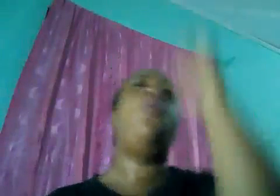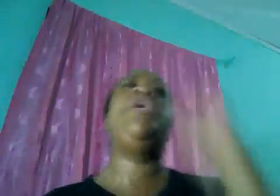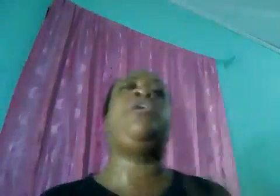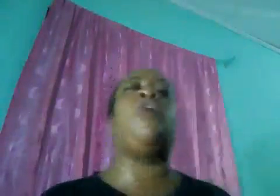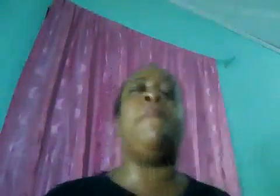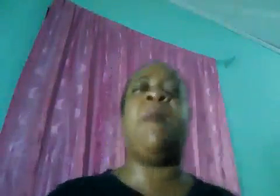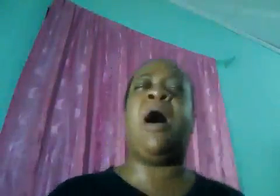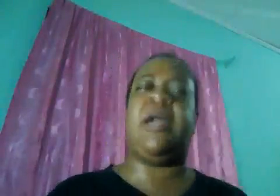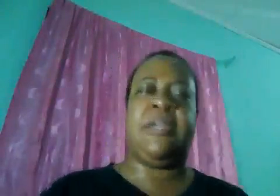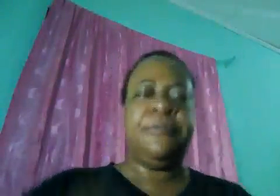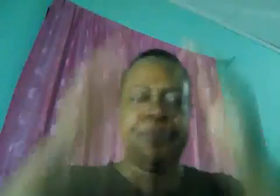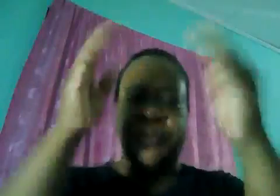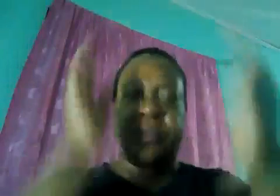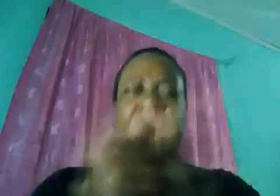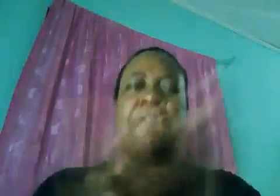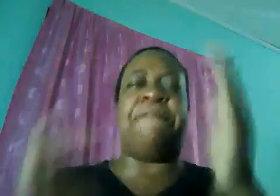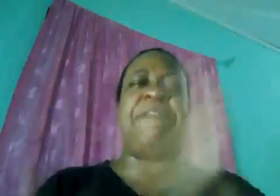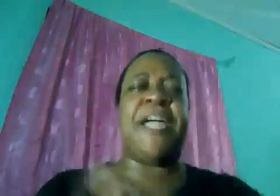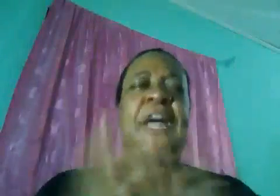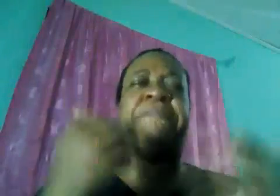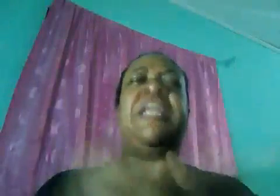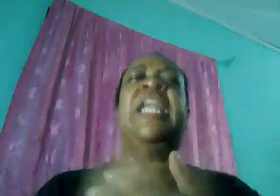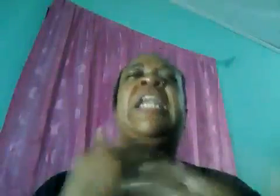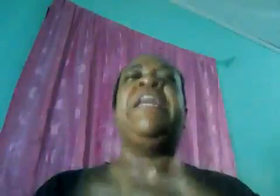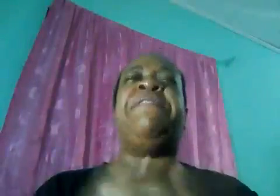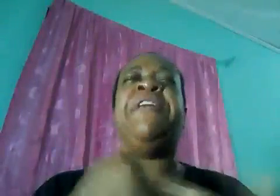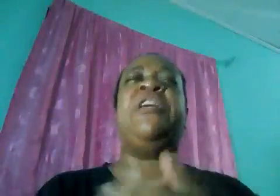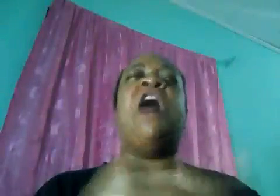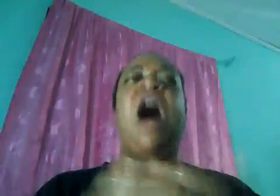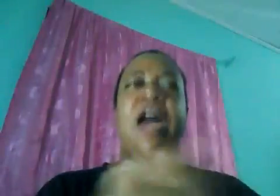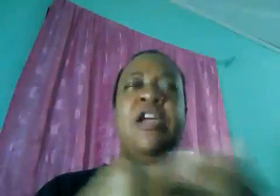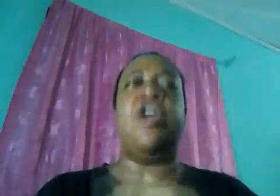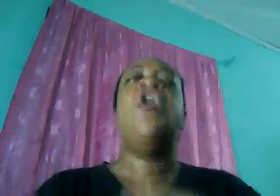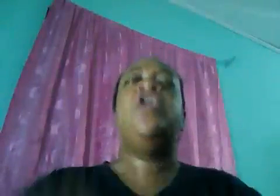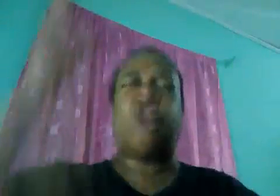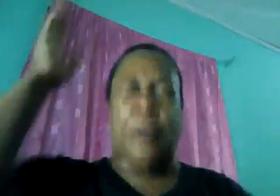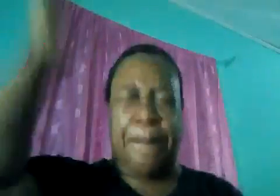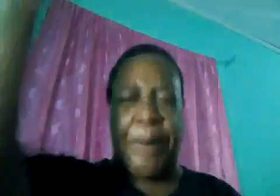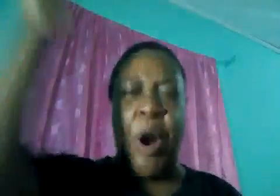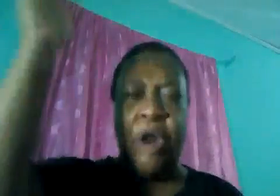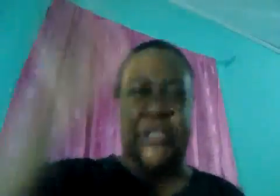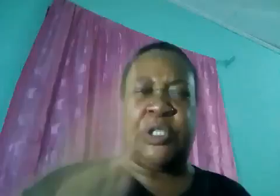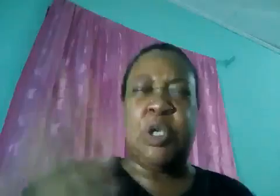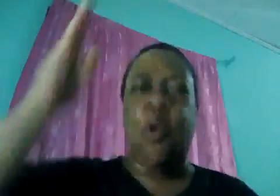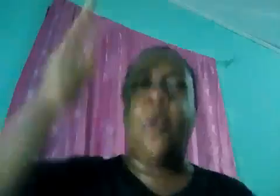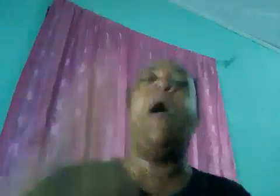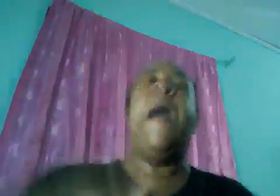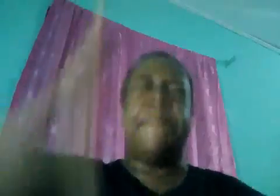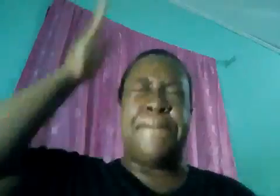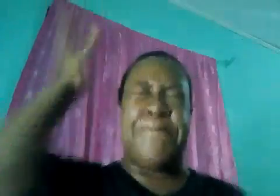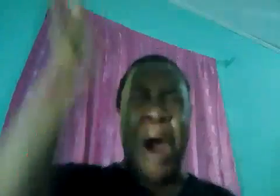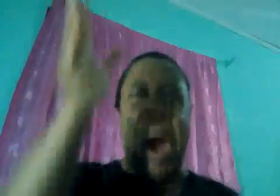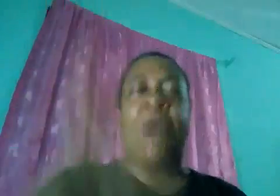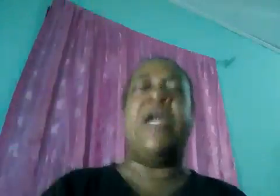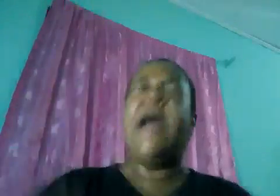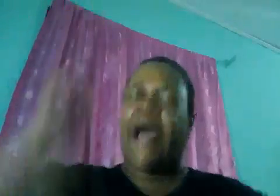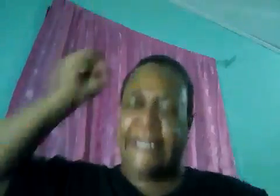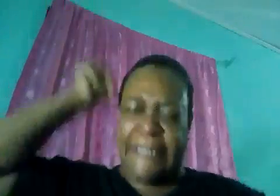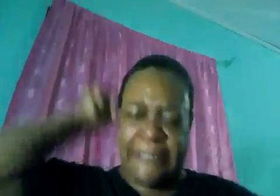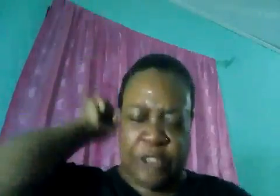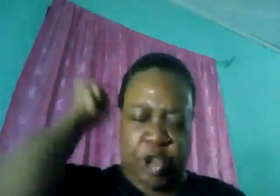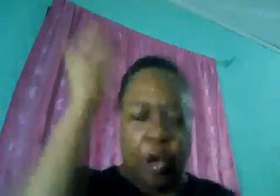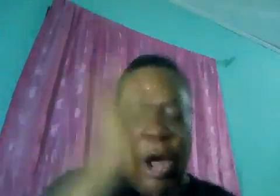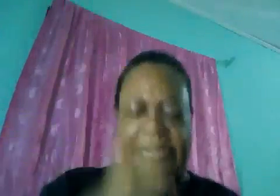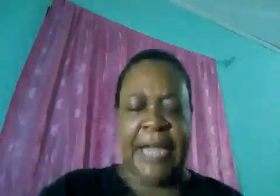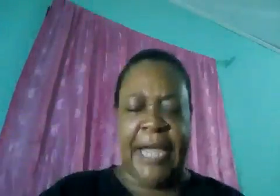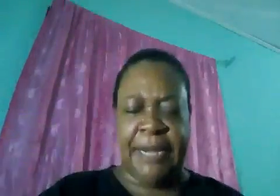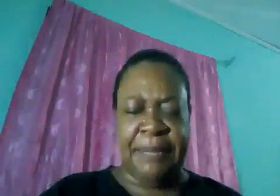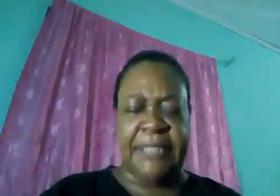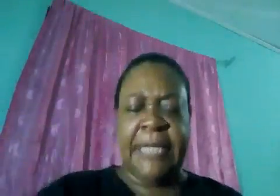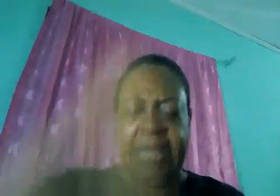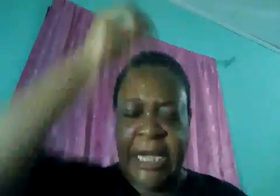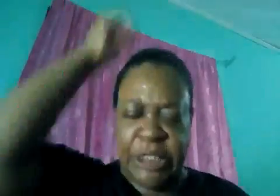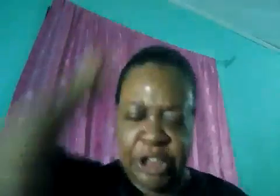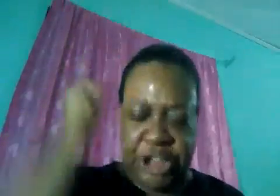command the fire of the living God to pursue, burn, and destroy the enemies in Jesus